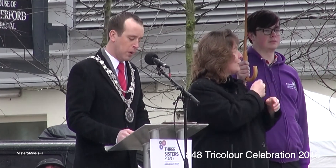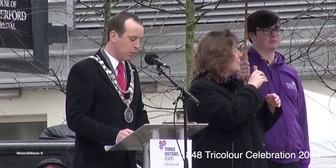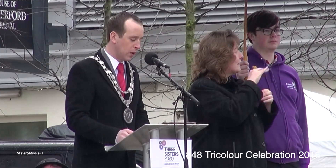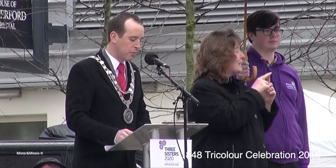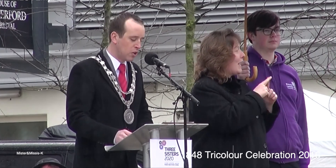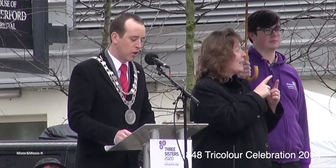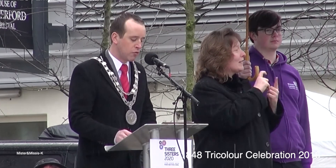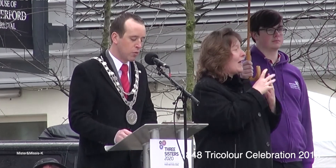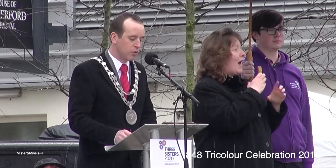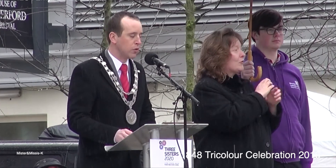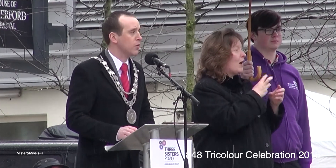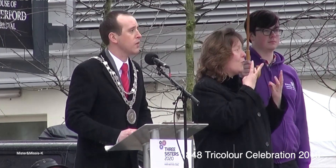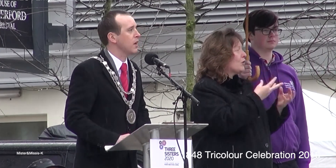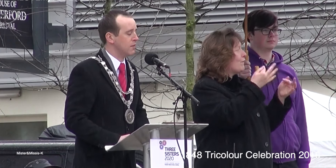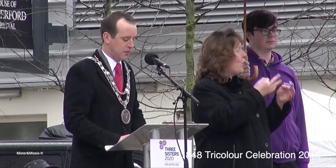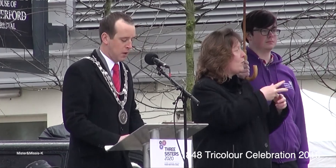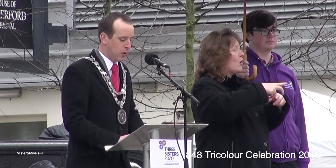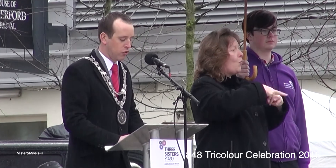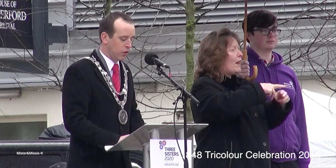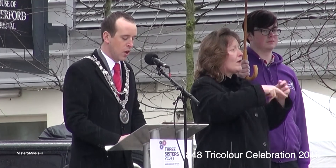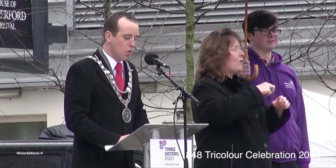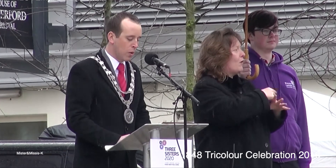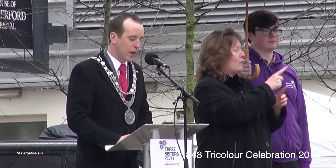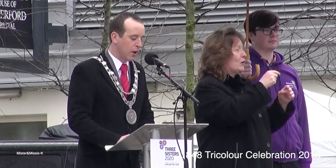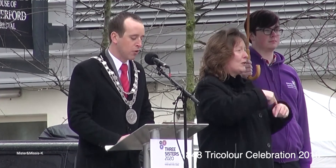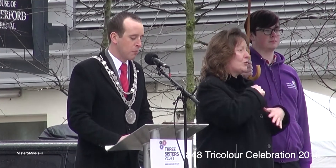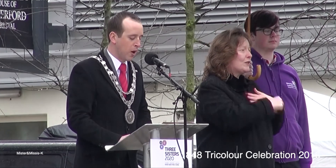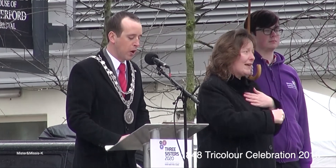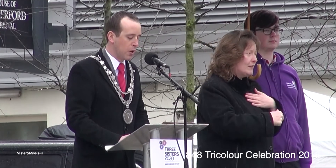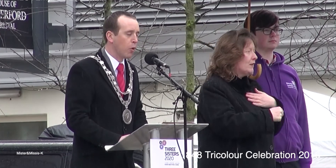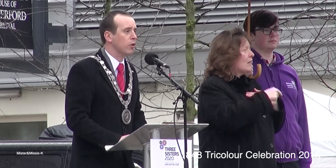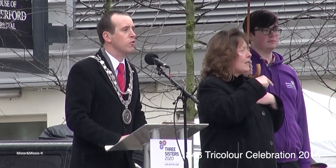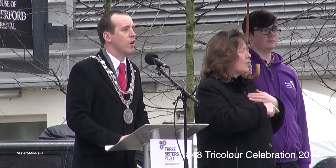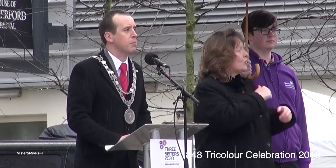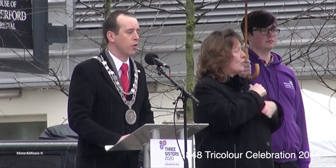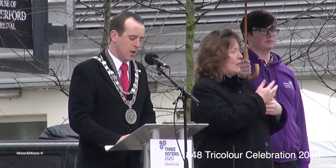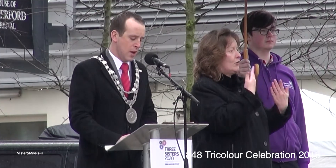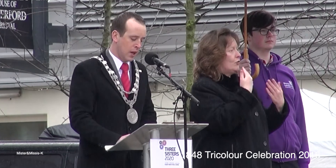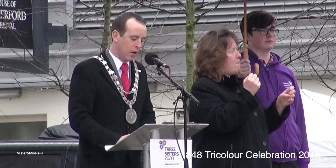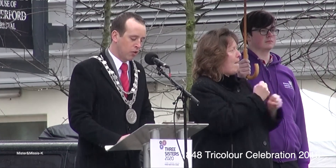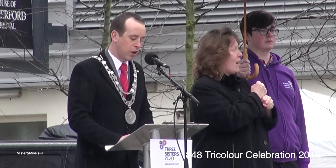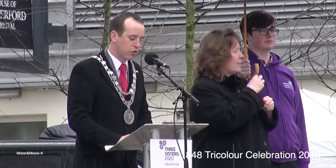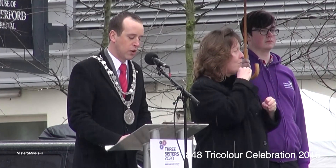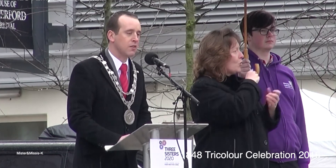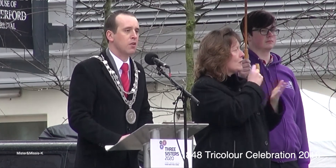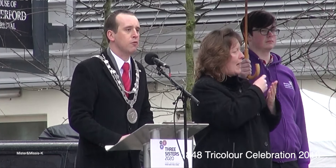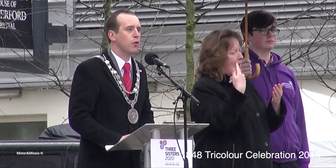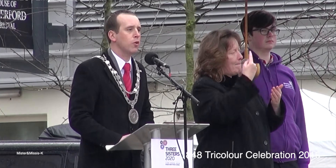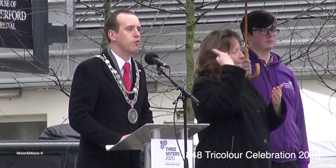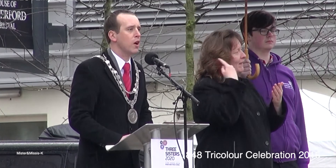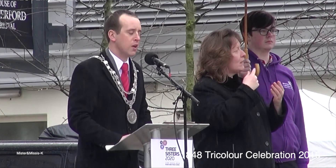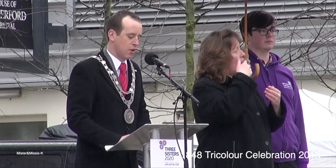to formally welcome each and every one of you to today's celebration, where we gather to mark an important chapter in Irish history